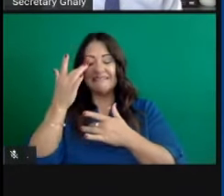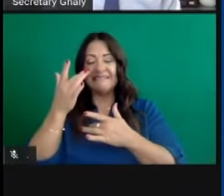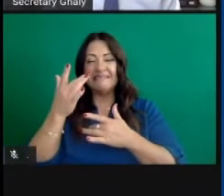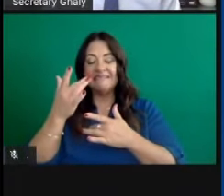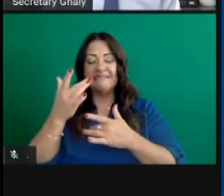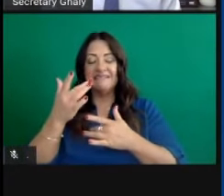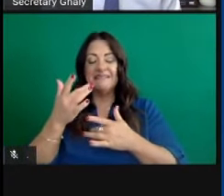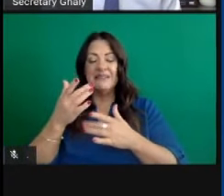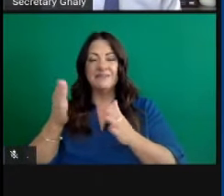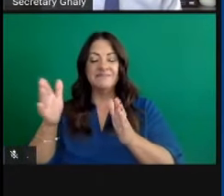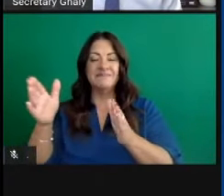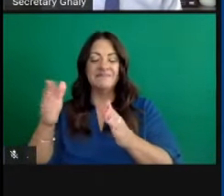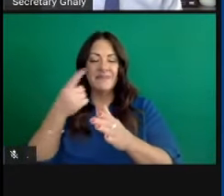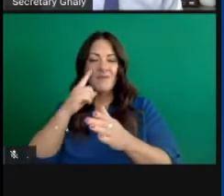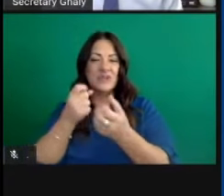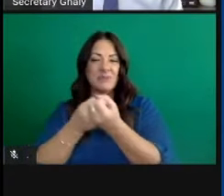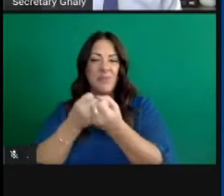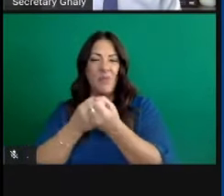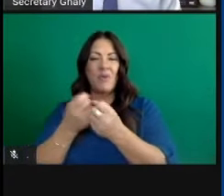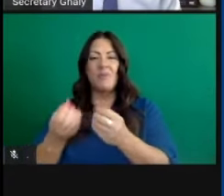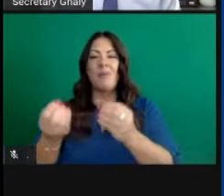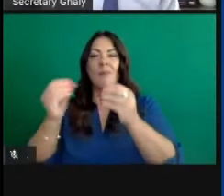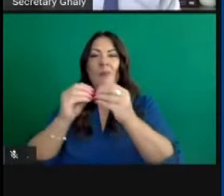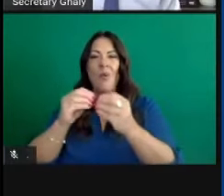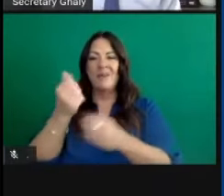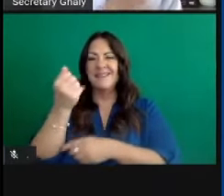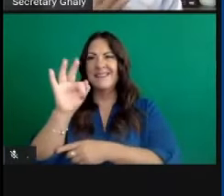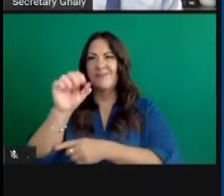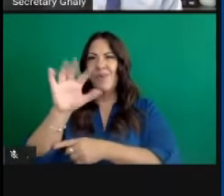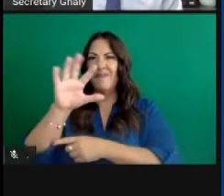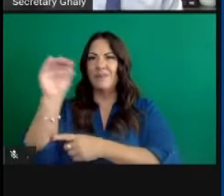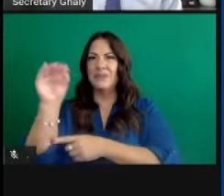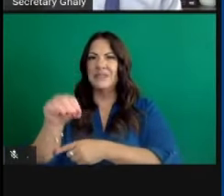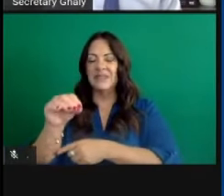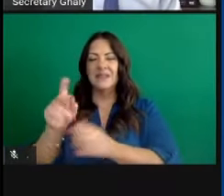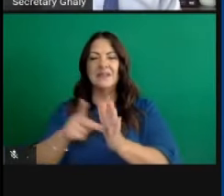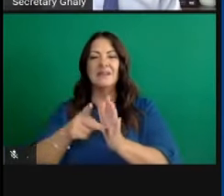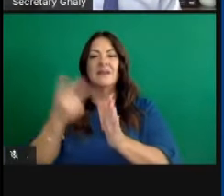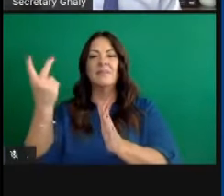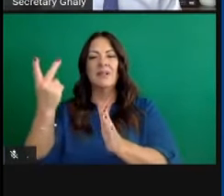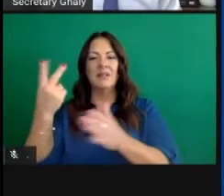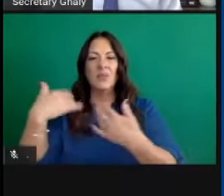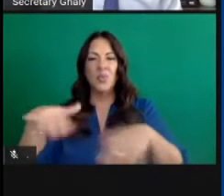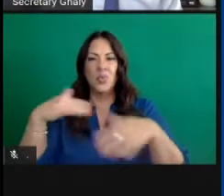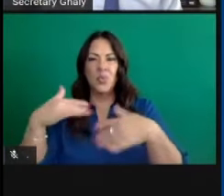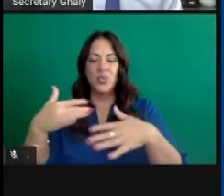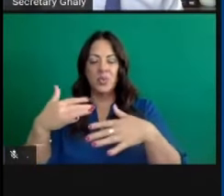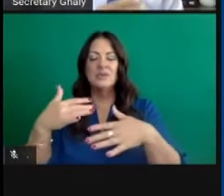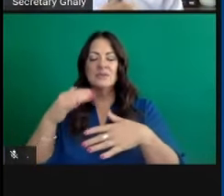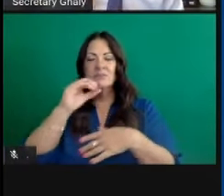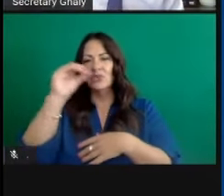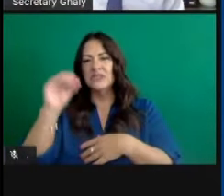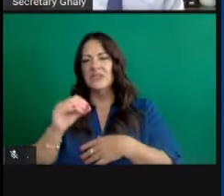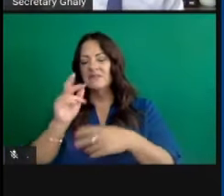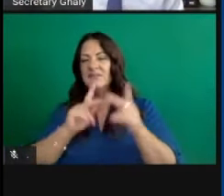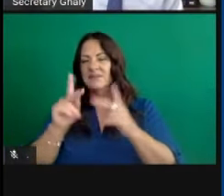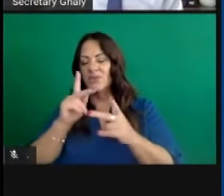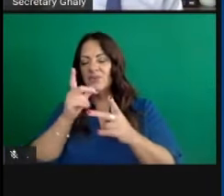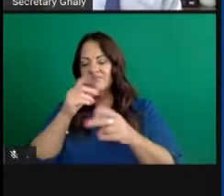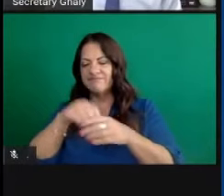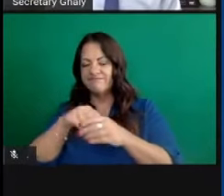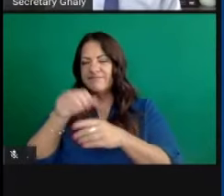increase over the past 14 days. We always know when we see increases in our case numbers that